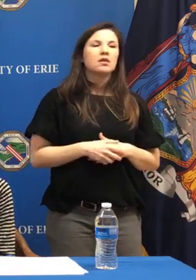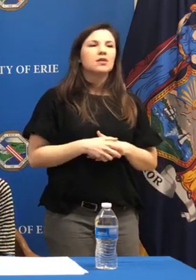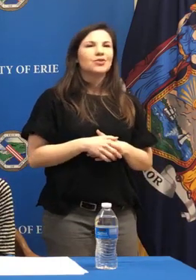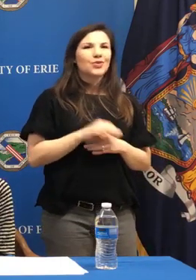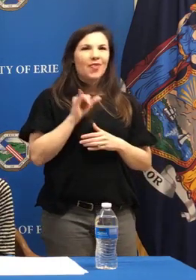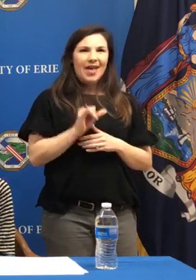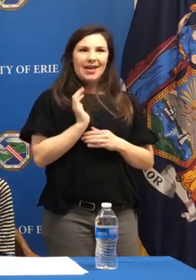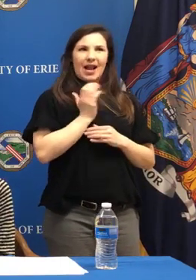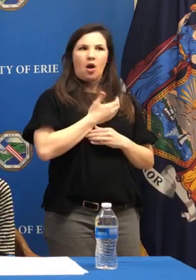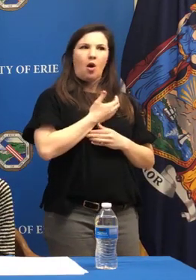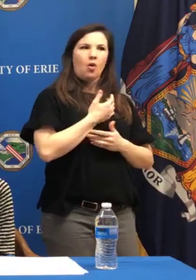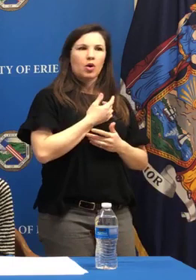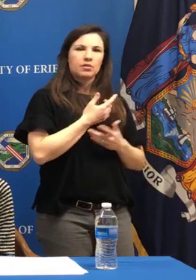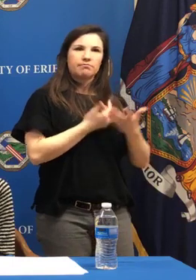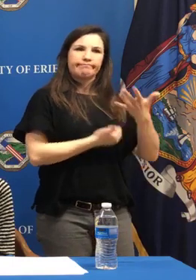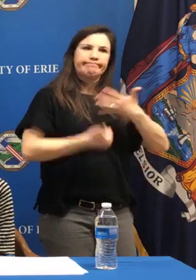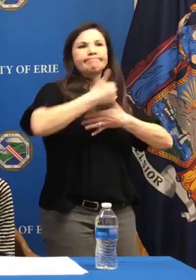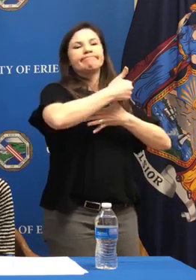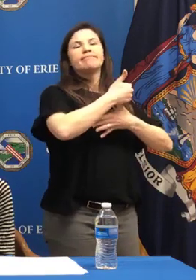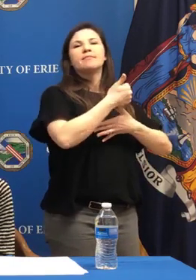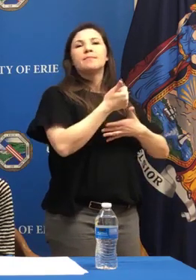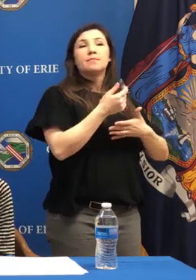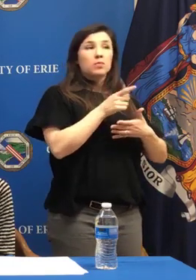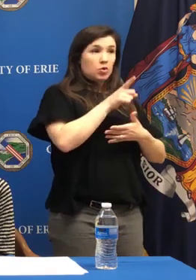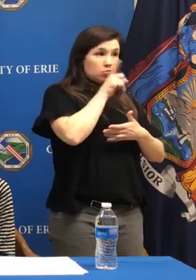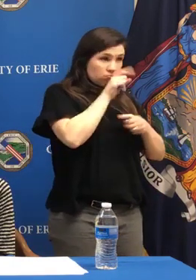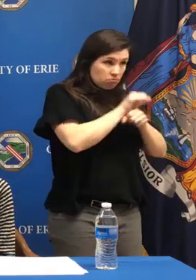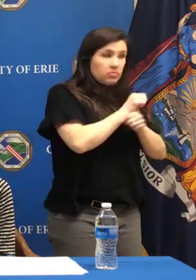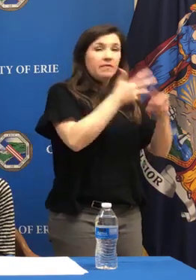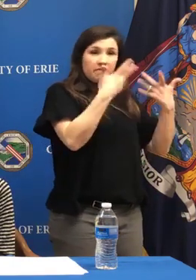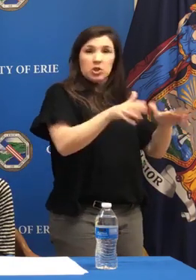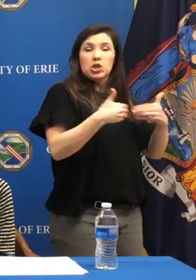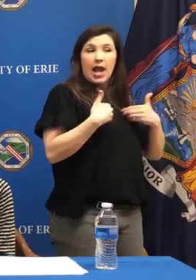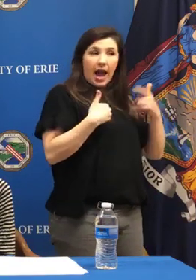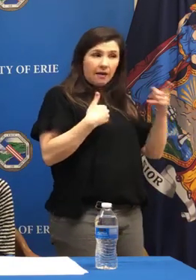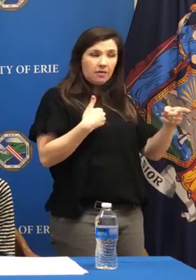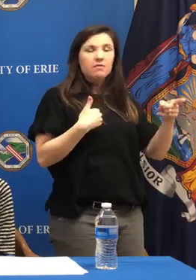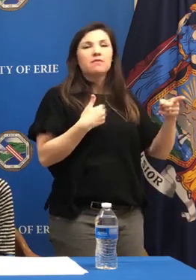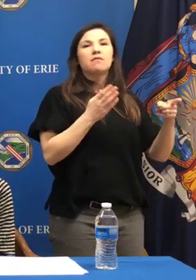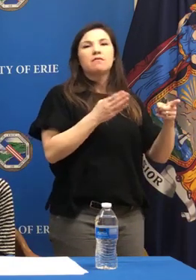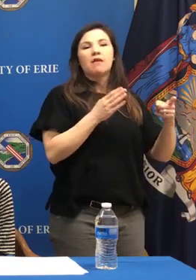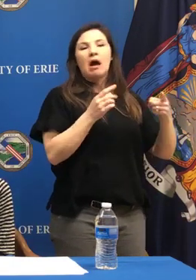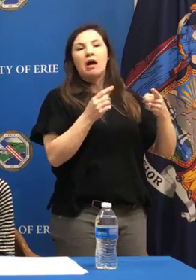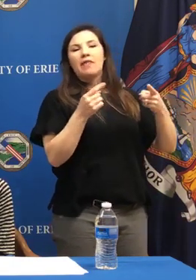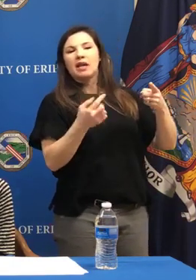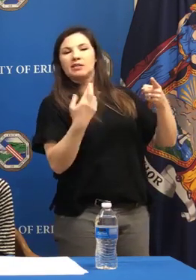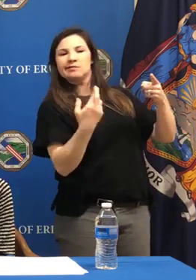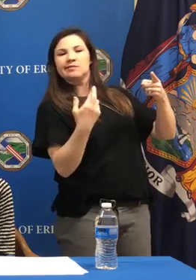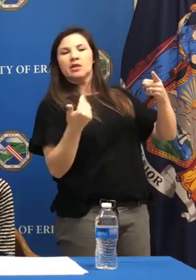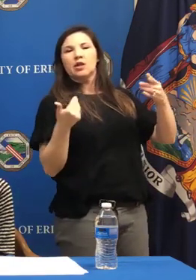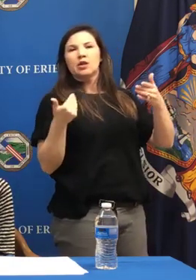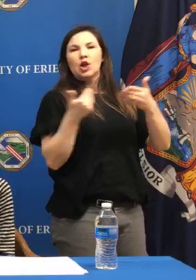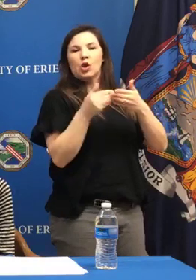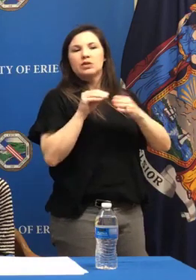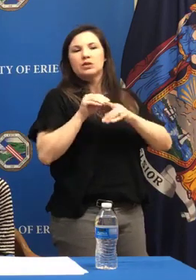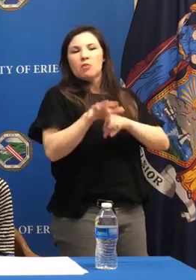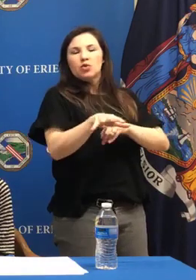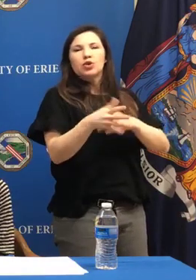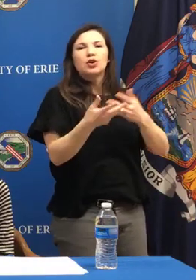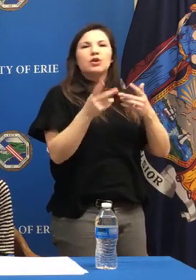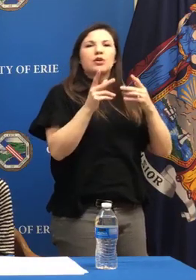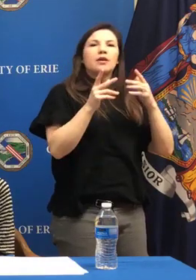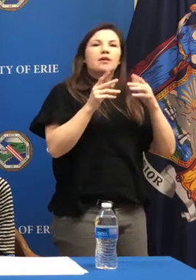our efforts, on the people that we know are true cases and the people that we know are very close exposures, like people in